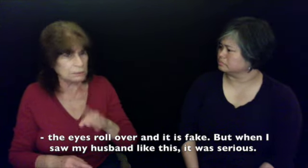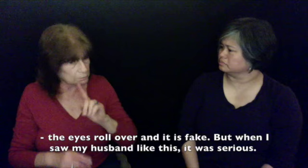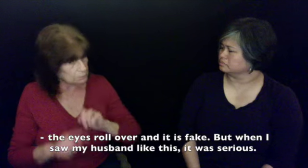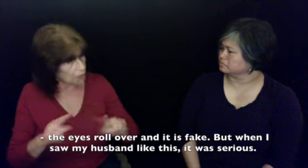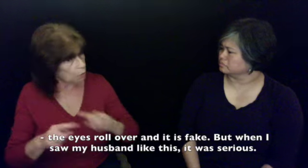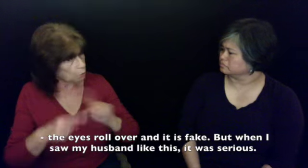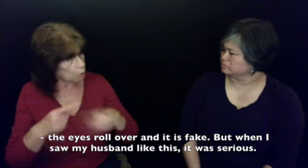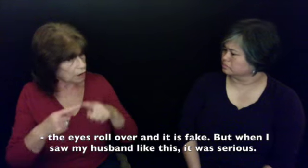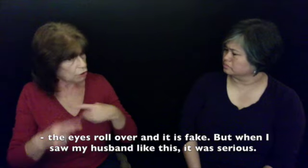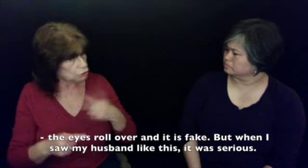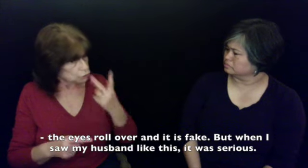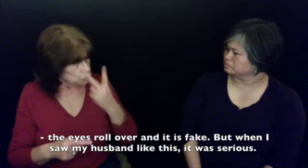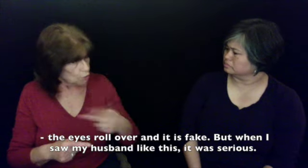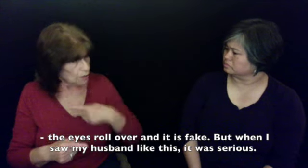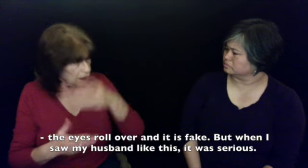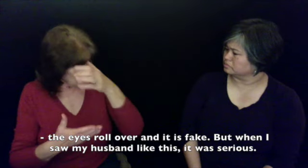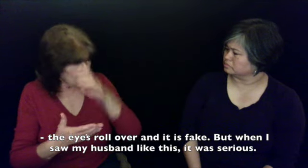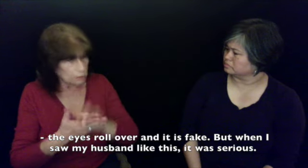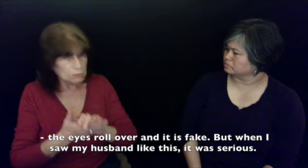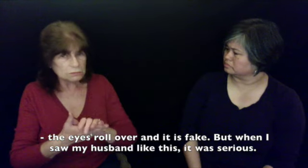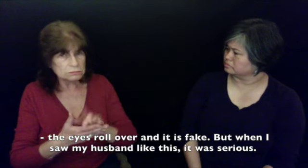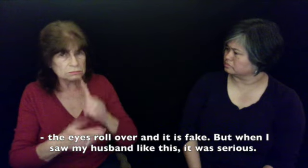like this, it was serious.